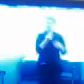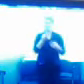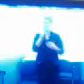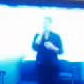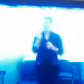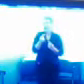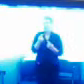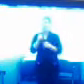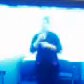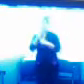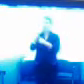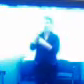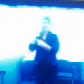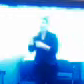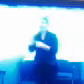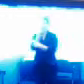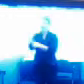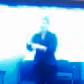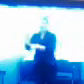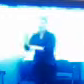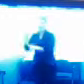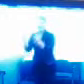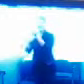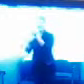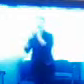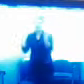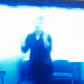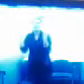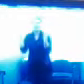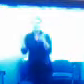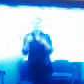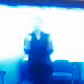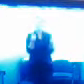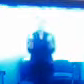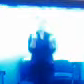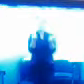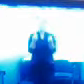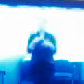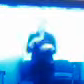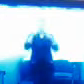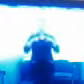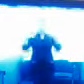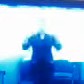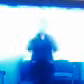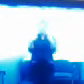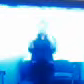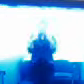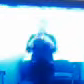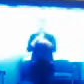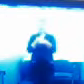Do you remember a long time ago people didn't have TVs or technology? Do you know what they